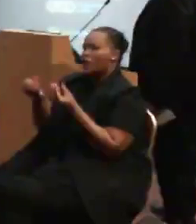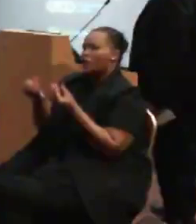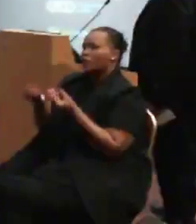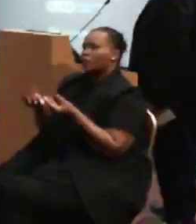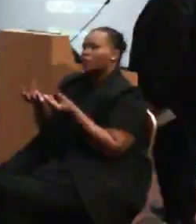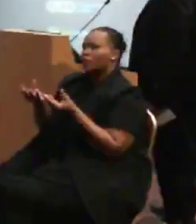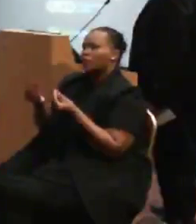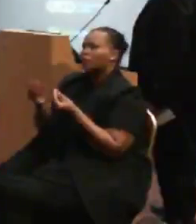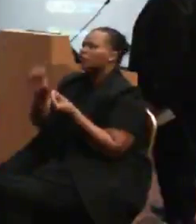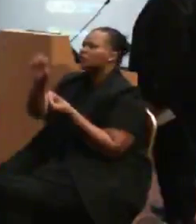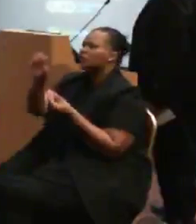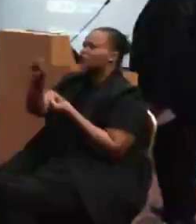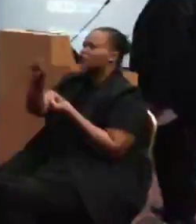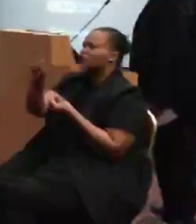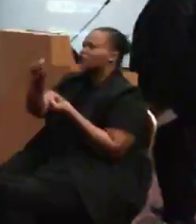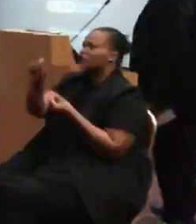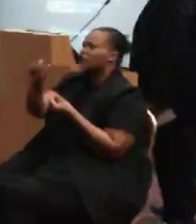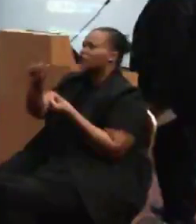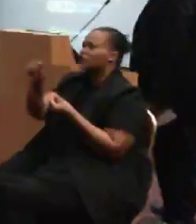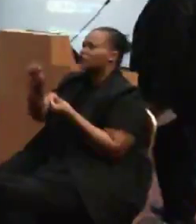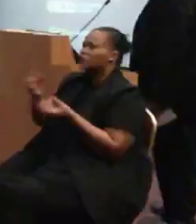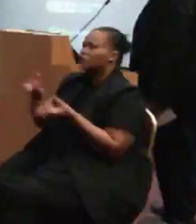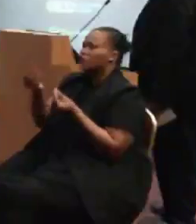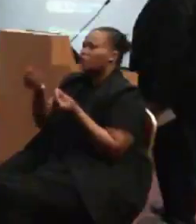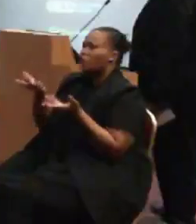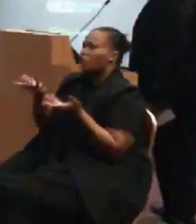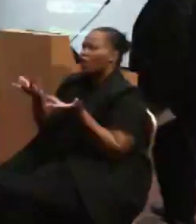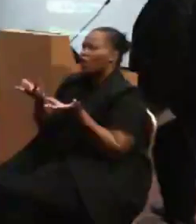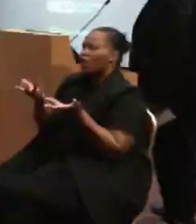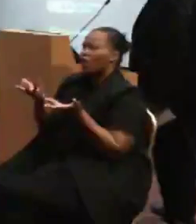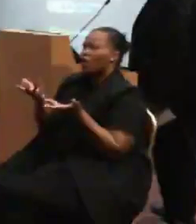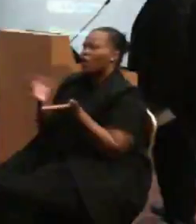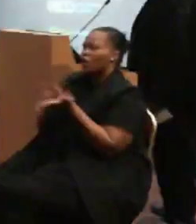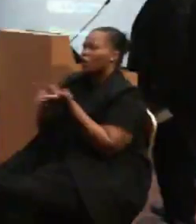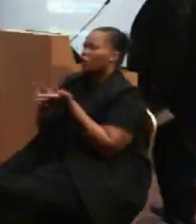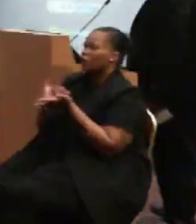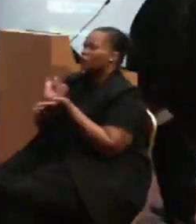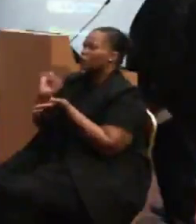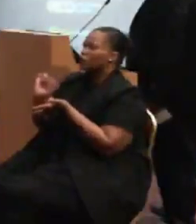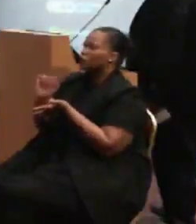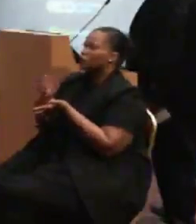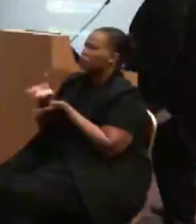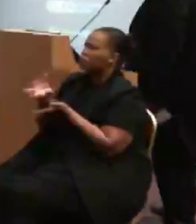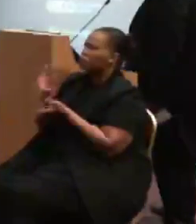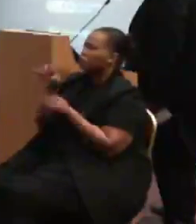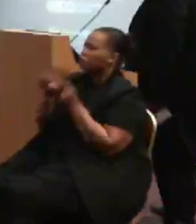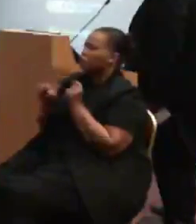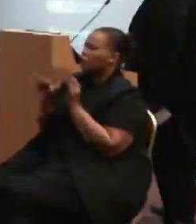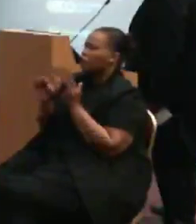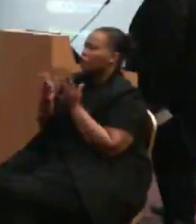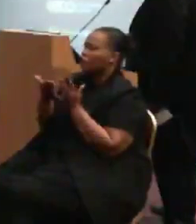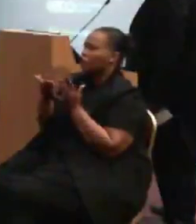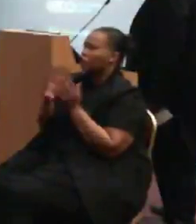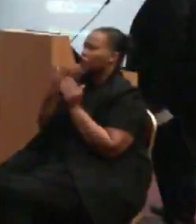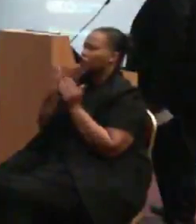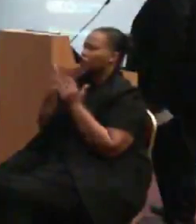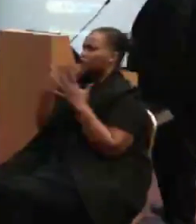if you can assist in terms of how you arrive at some of the calculations that you have in your slides. Thank you very